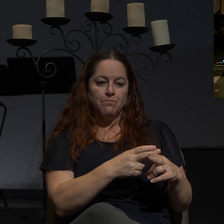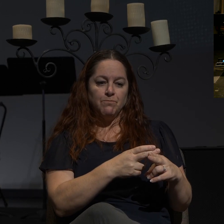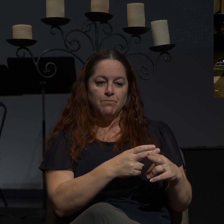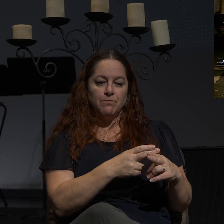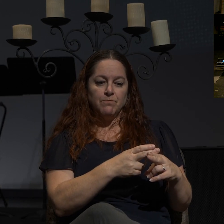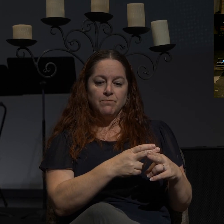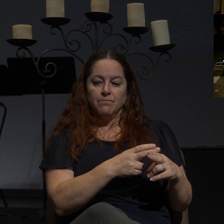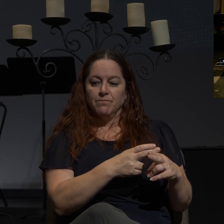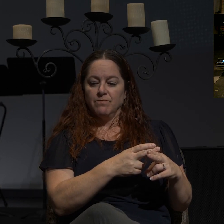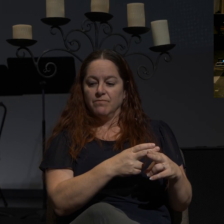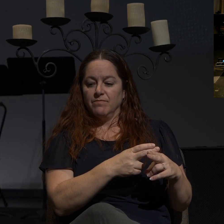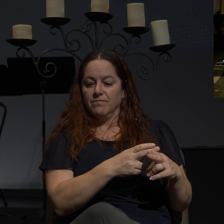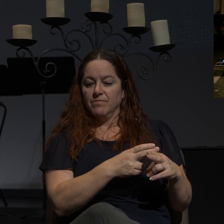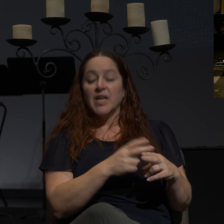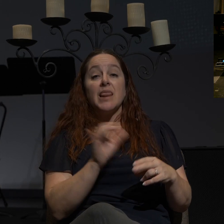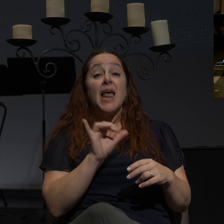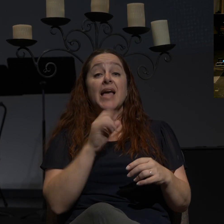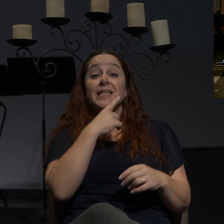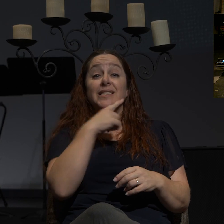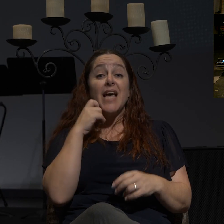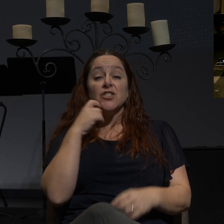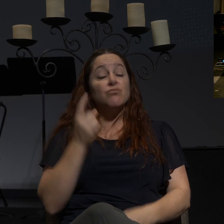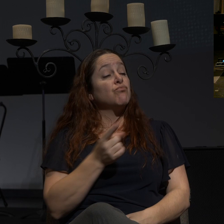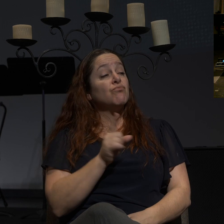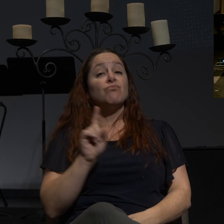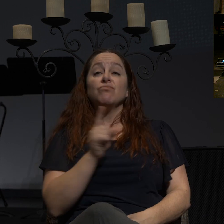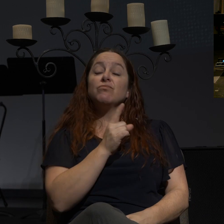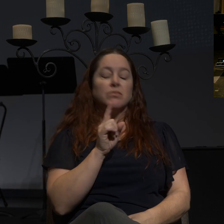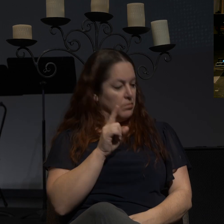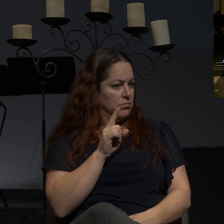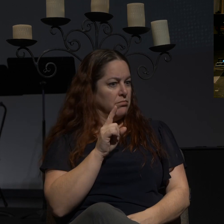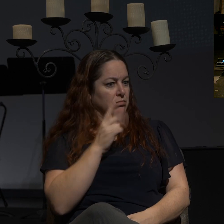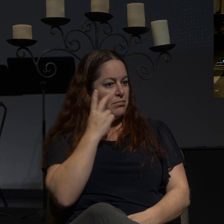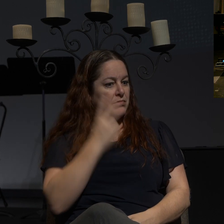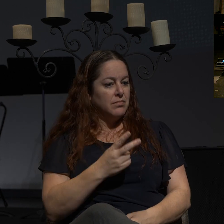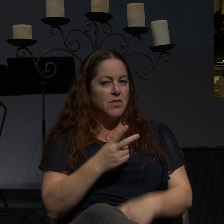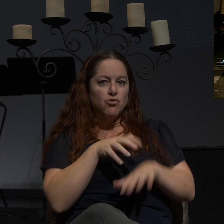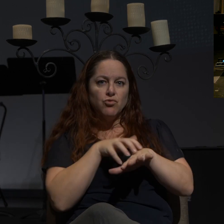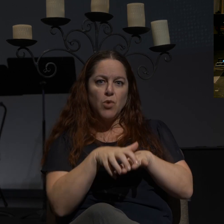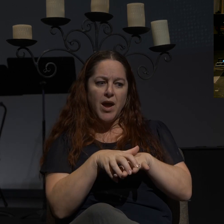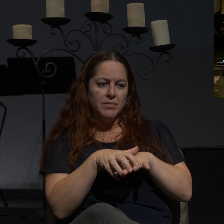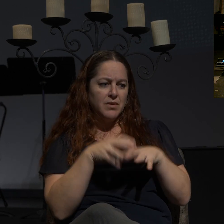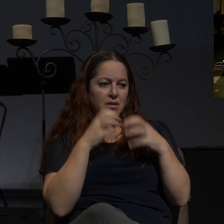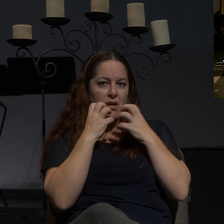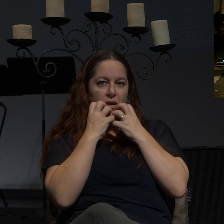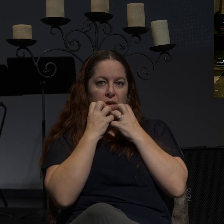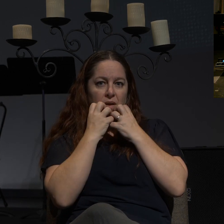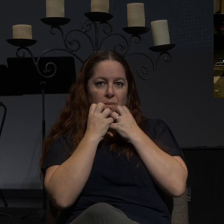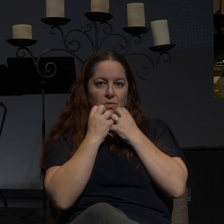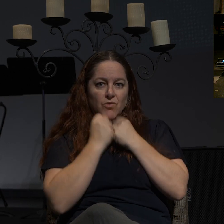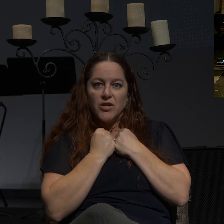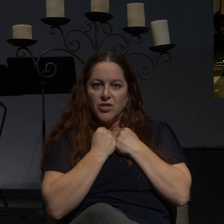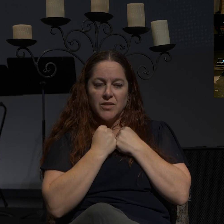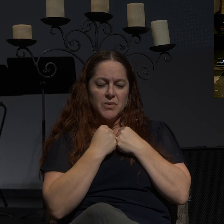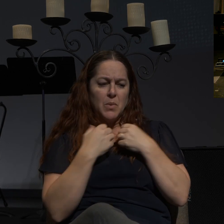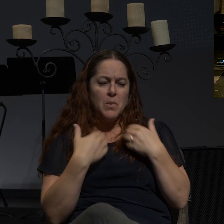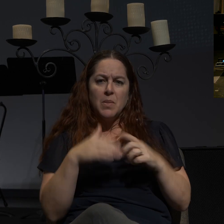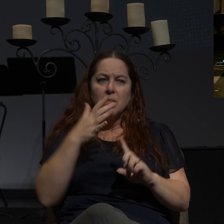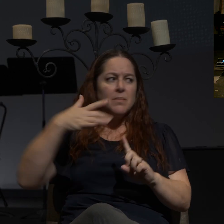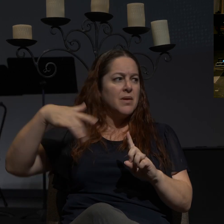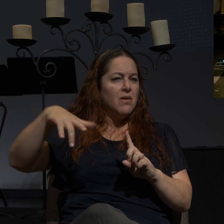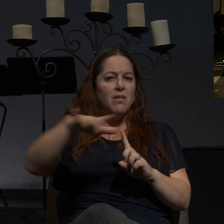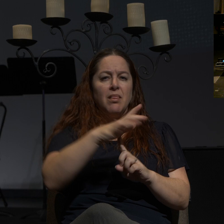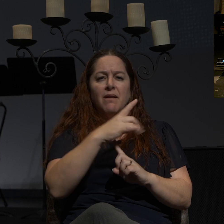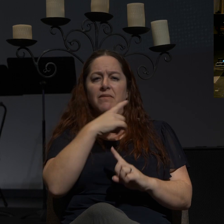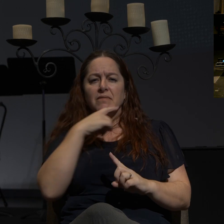desert, nowhere, and suddenly, boom, there's a nice vine of grapes. It's a precious thing in the middle of desert